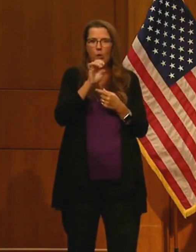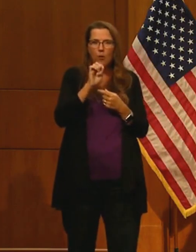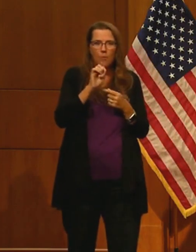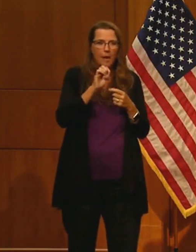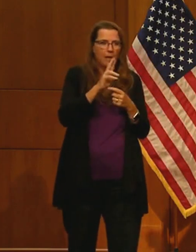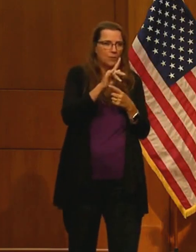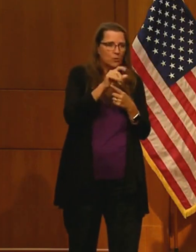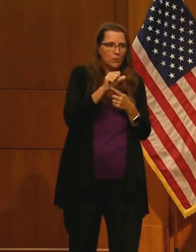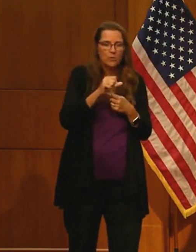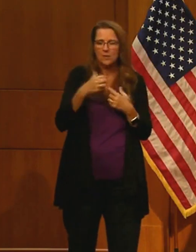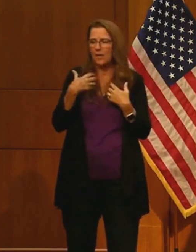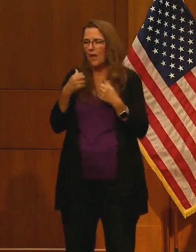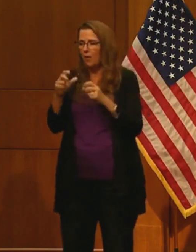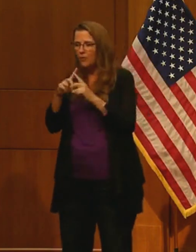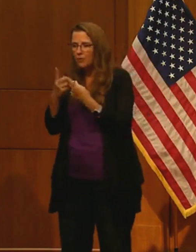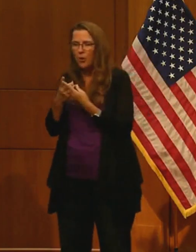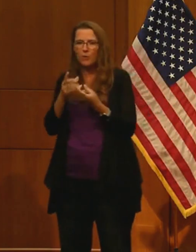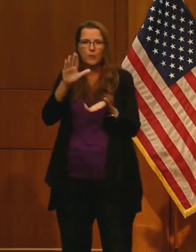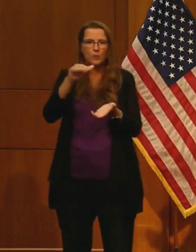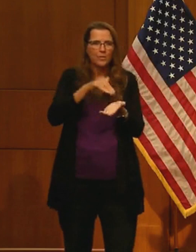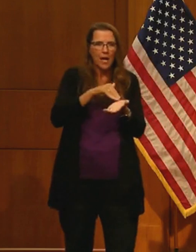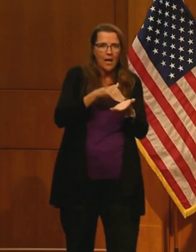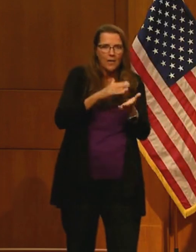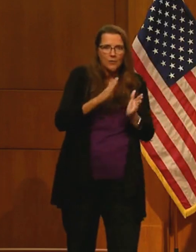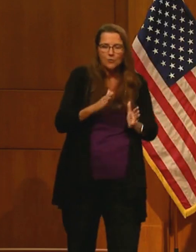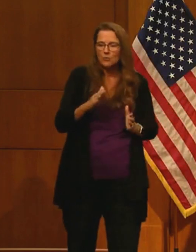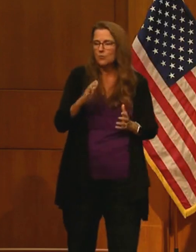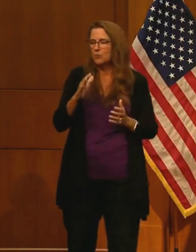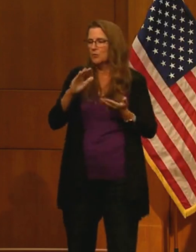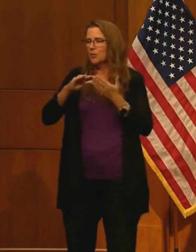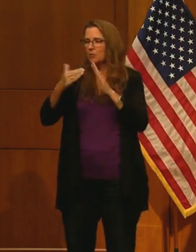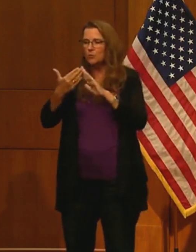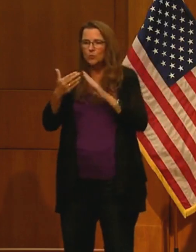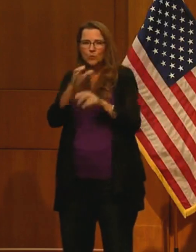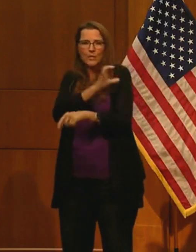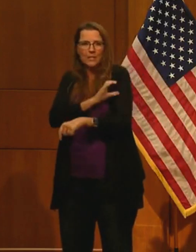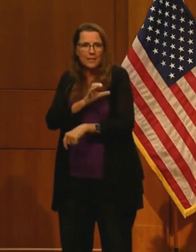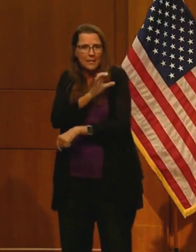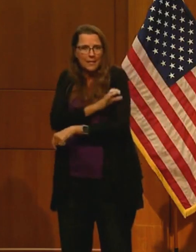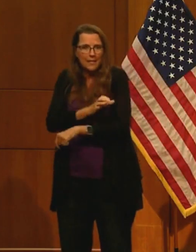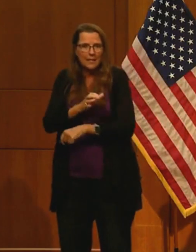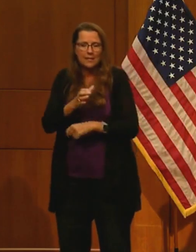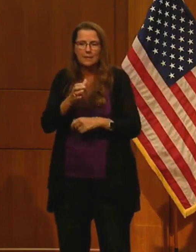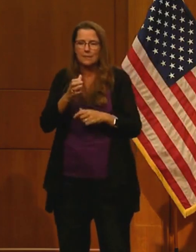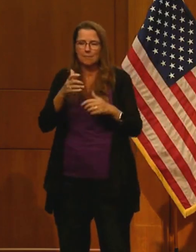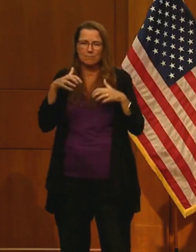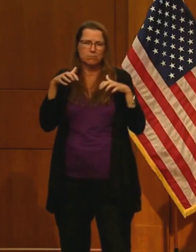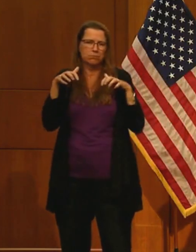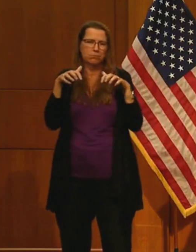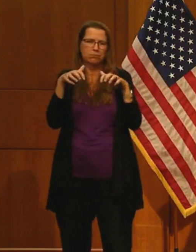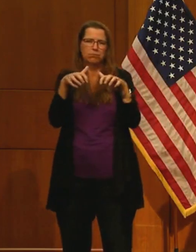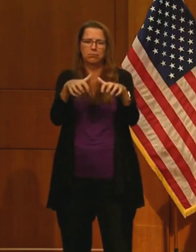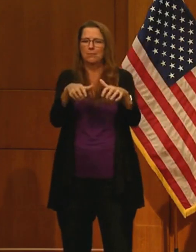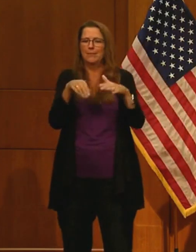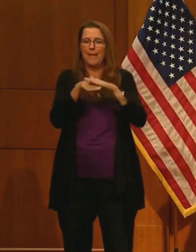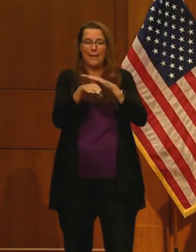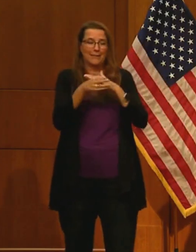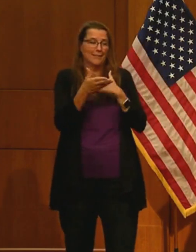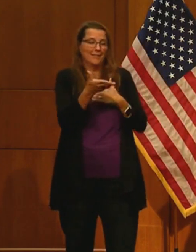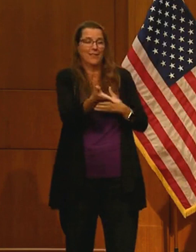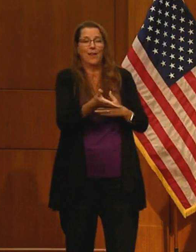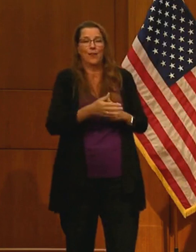health department, your providers, the community clinics. They're just, the access is